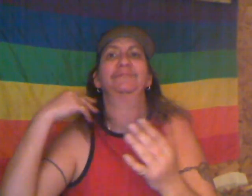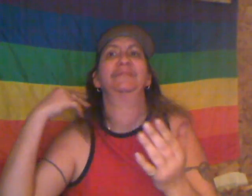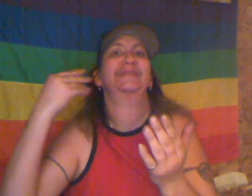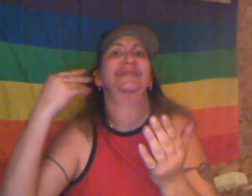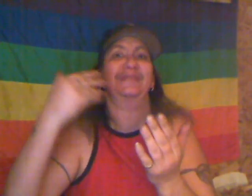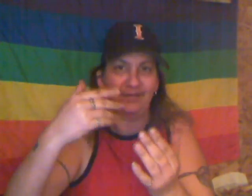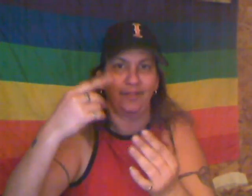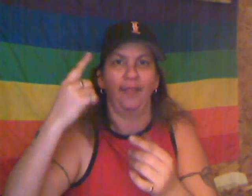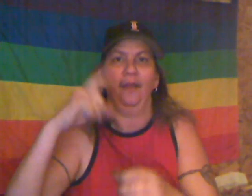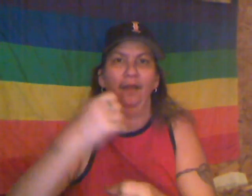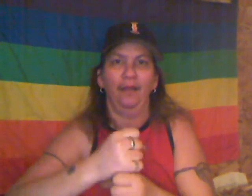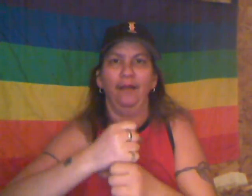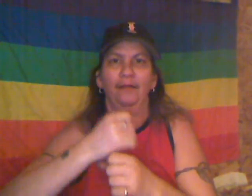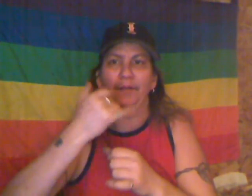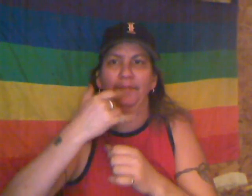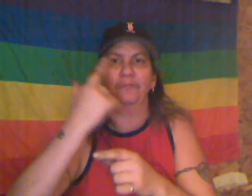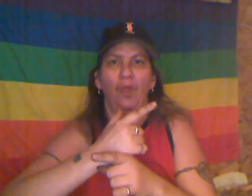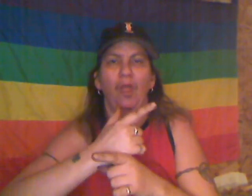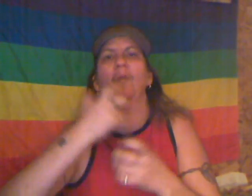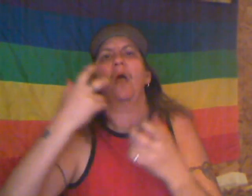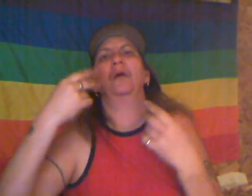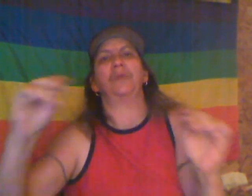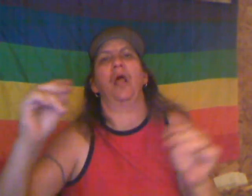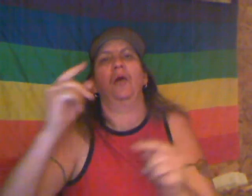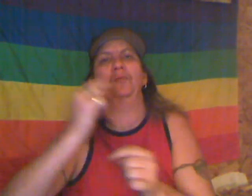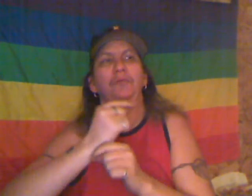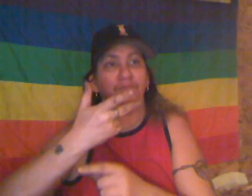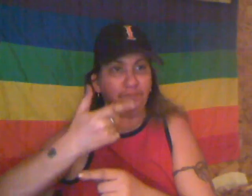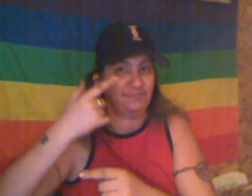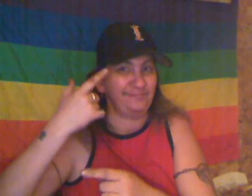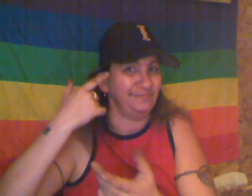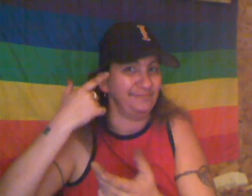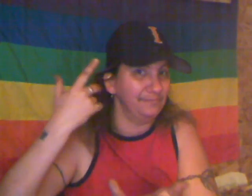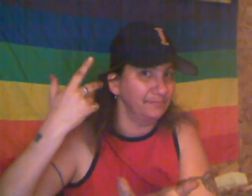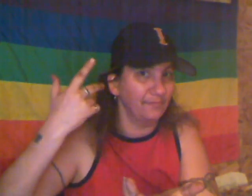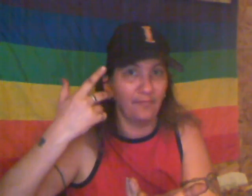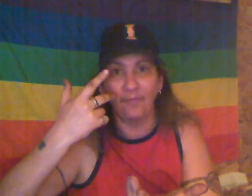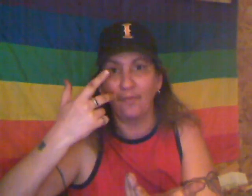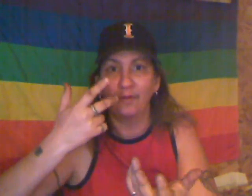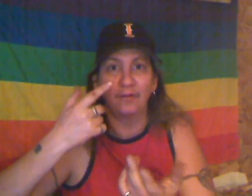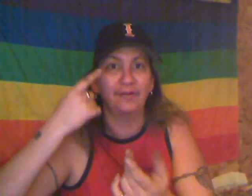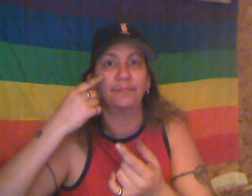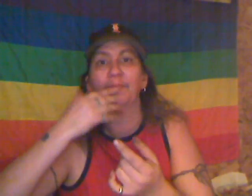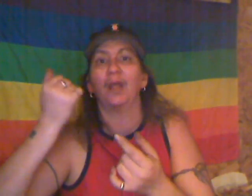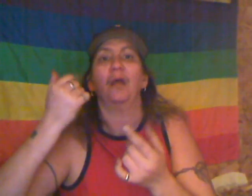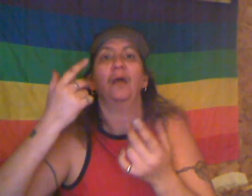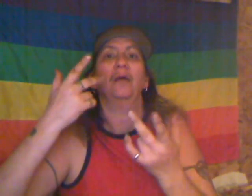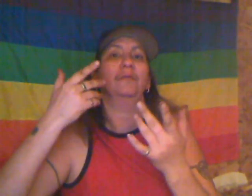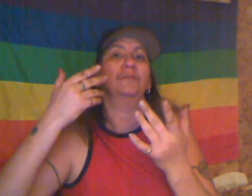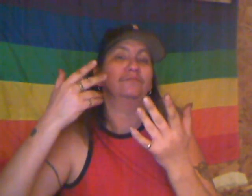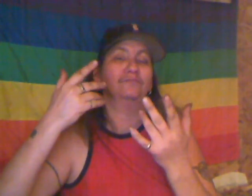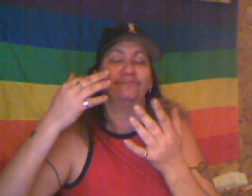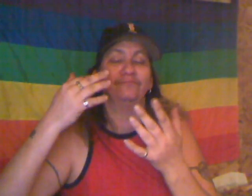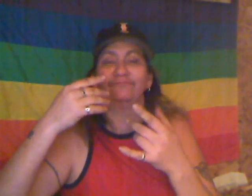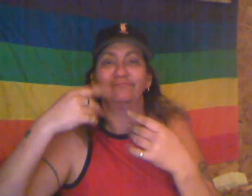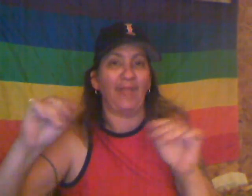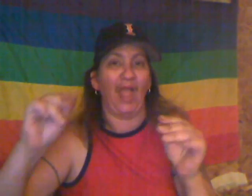and we can figure out how much light is in each little box, each little pixel of this image, we can figure out how big and how bright the thing is that we're looking at.